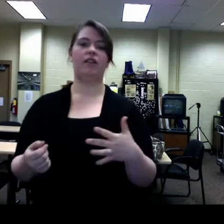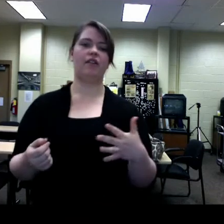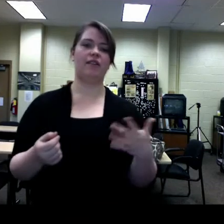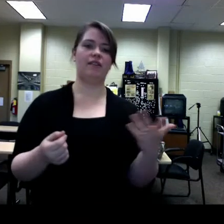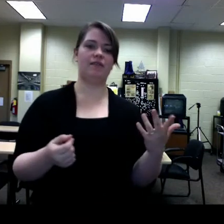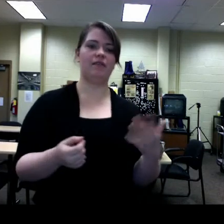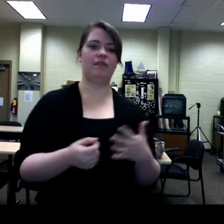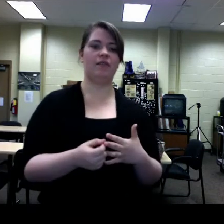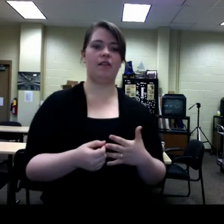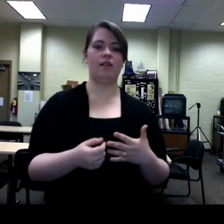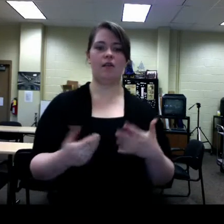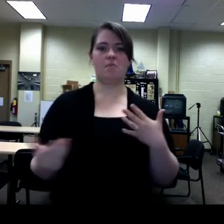can come and go.